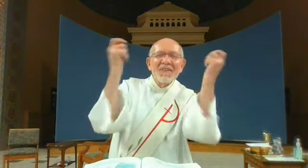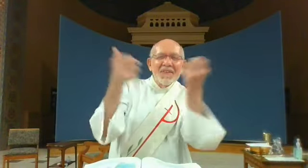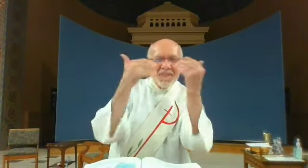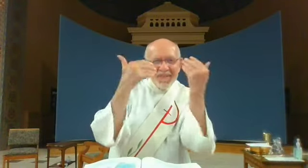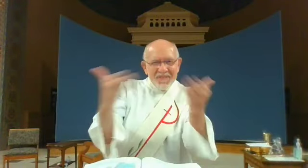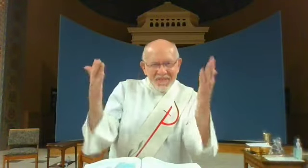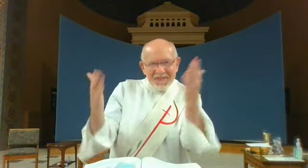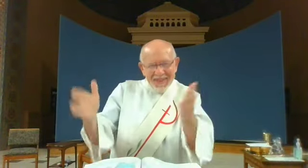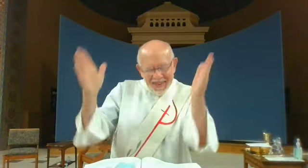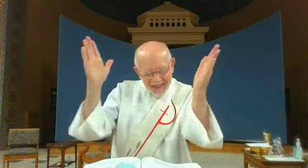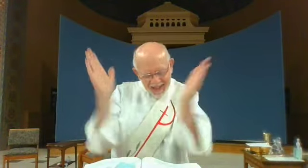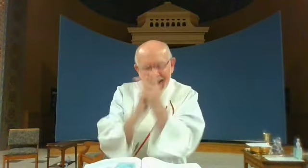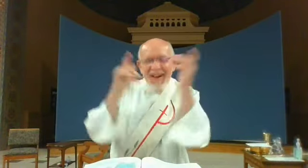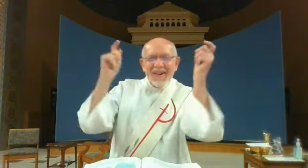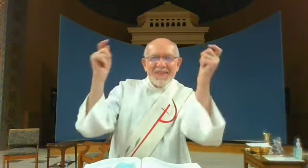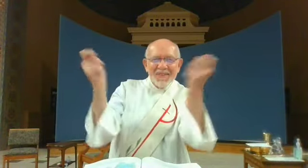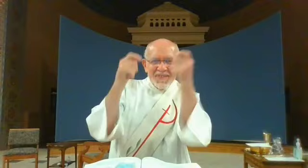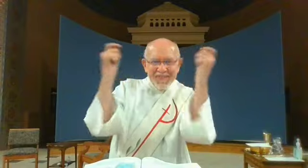Alleluia. Alleluia.